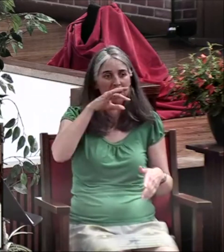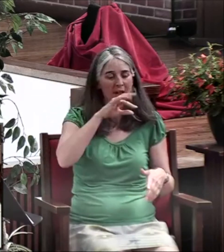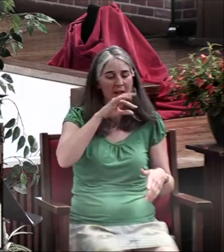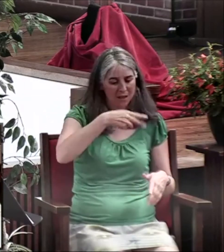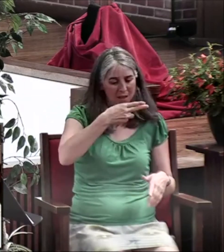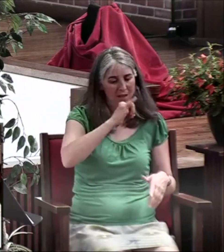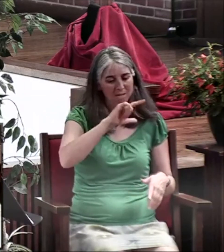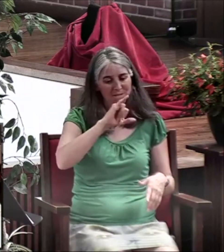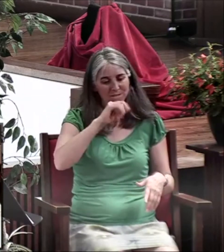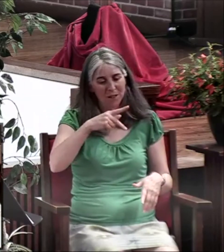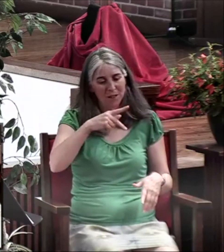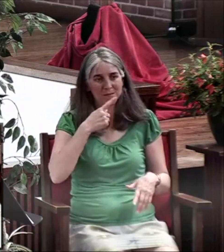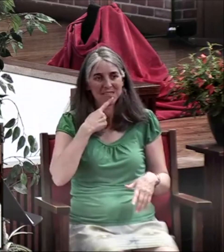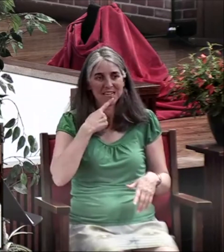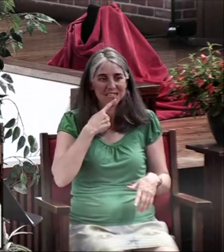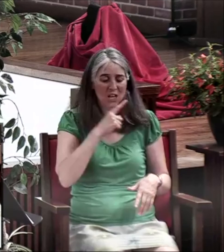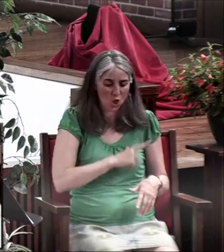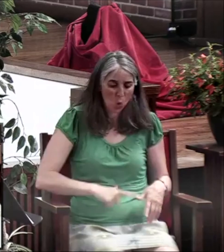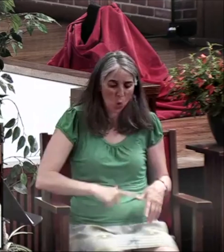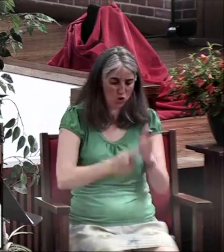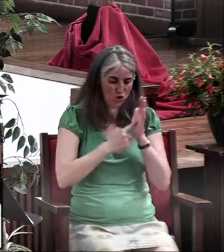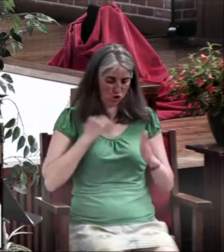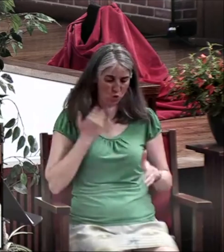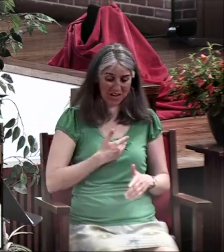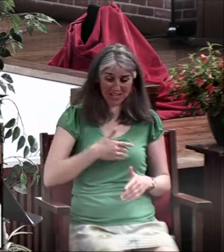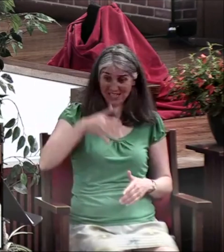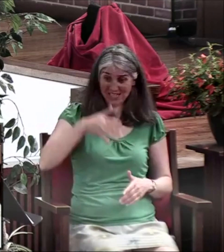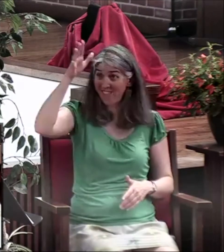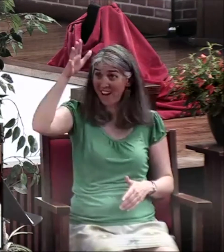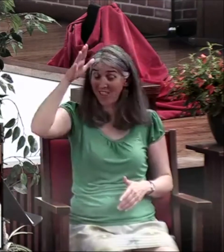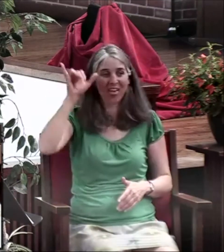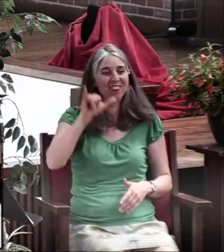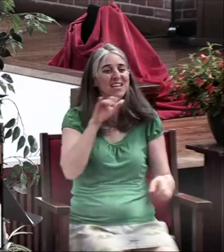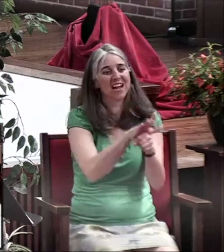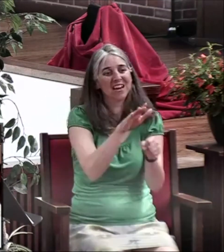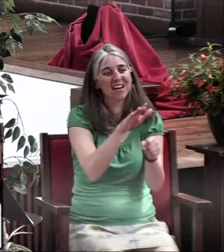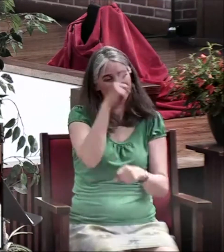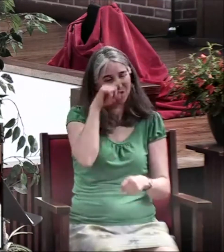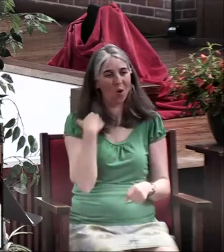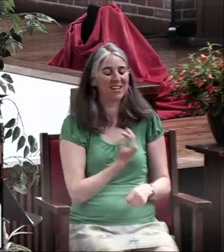Lord, show us the Father, and that will be enough for us.